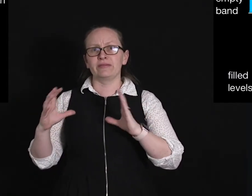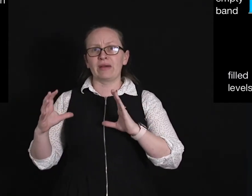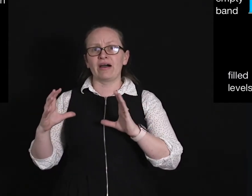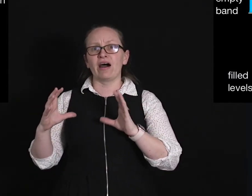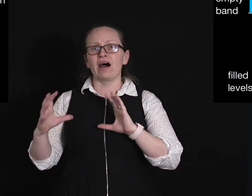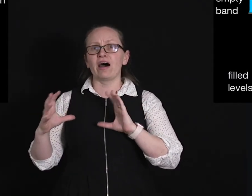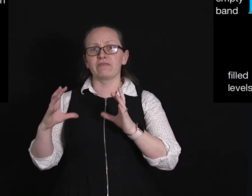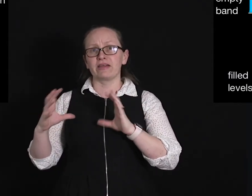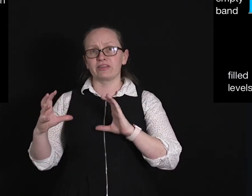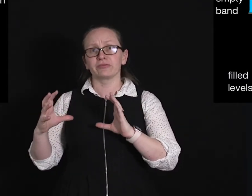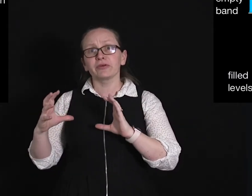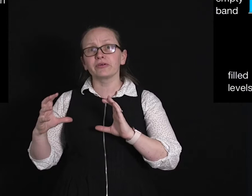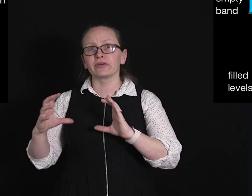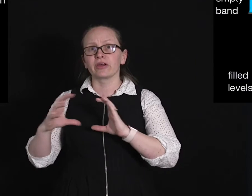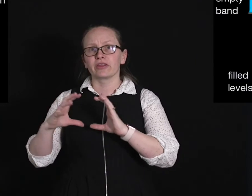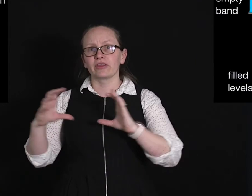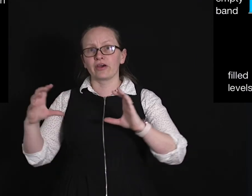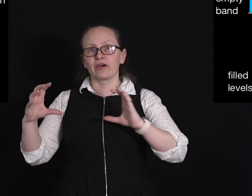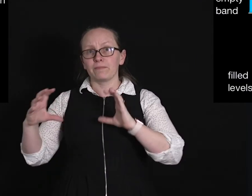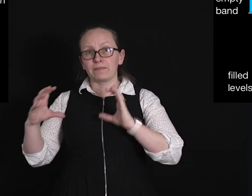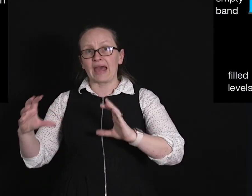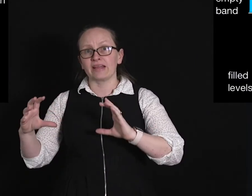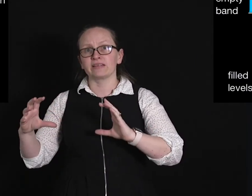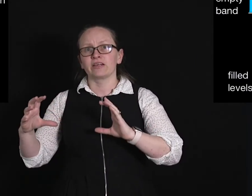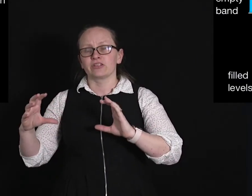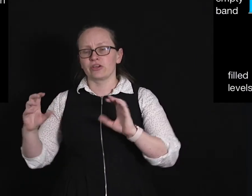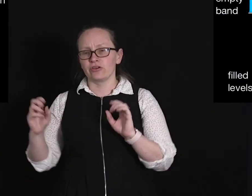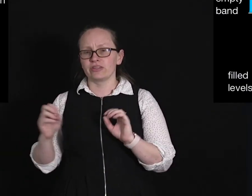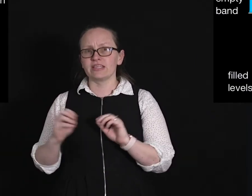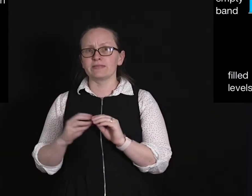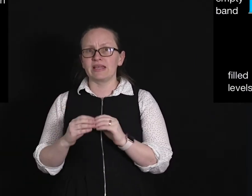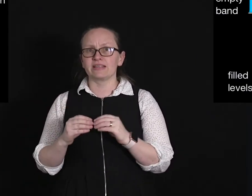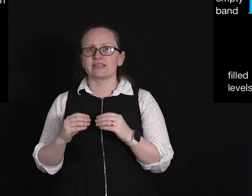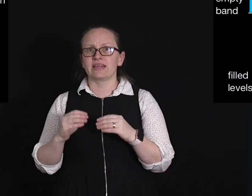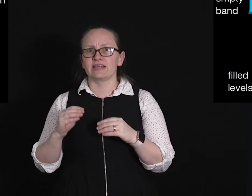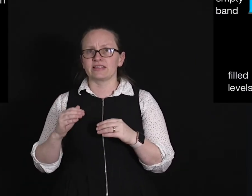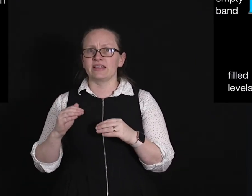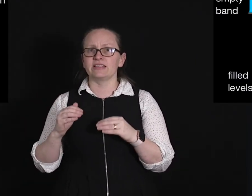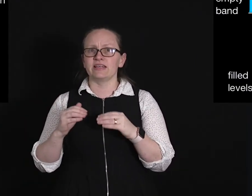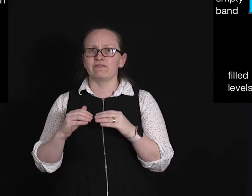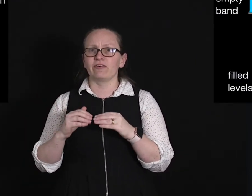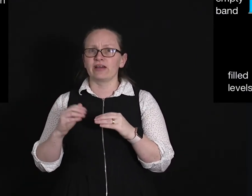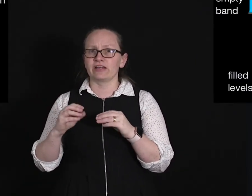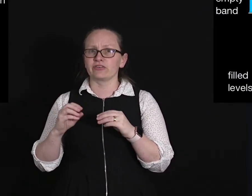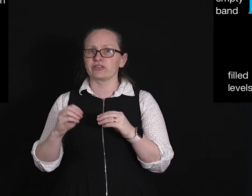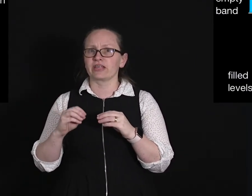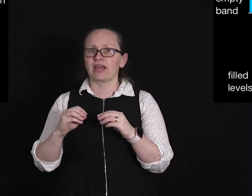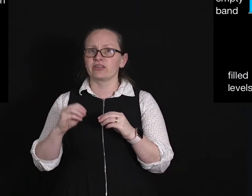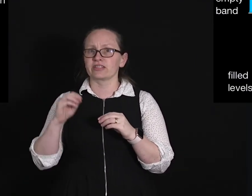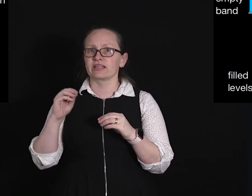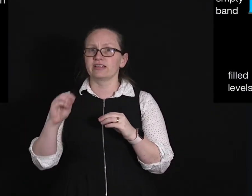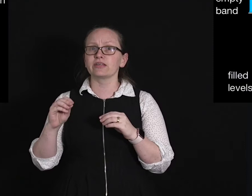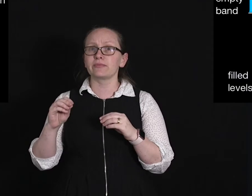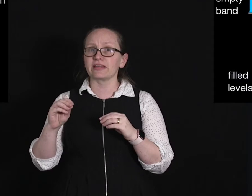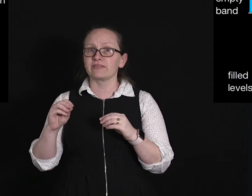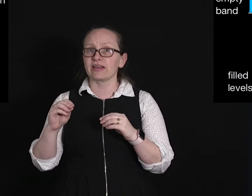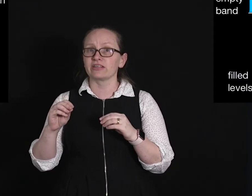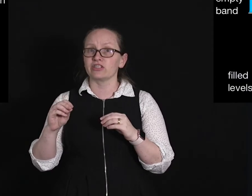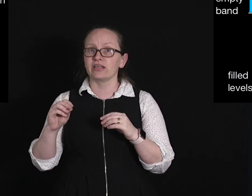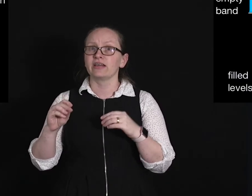about halfway through the band. So this means that it's easy for electrons to gain just a little bit of energy, and